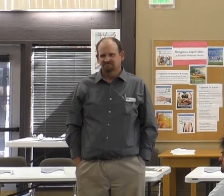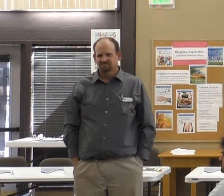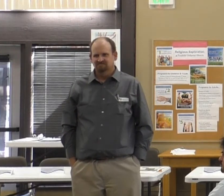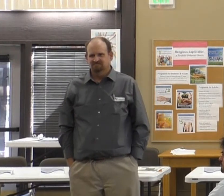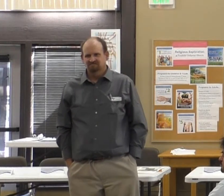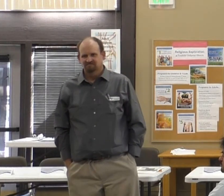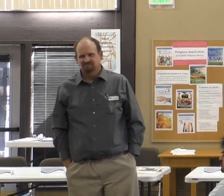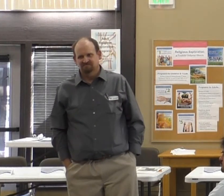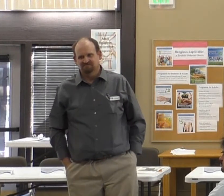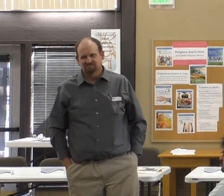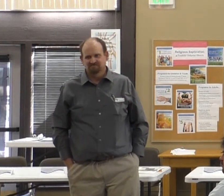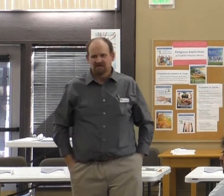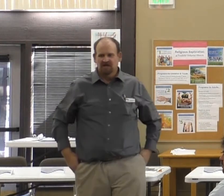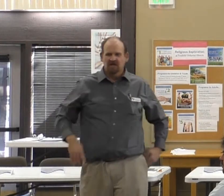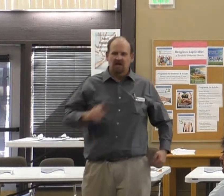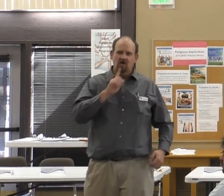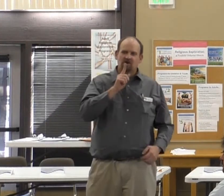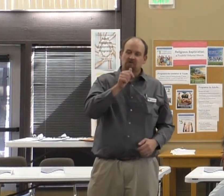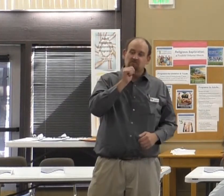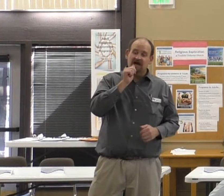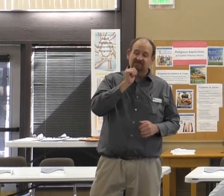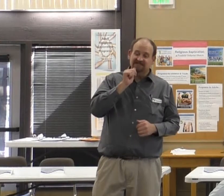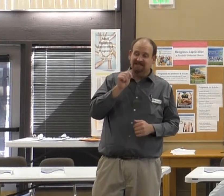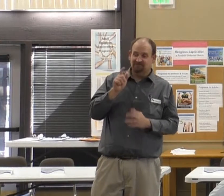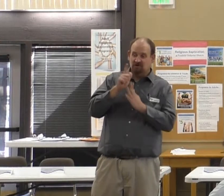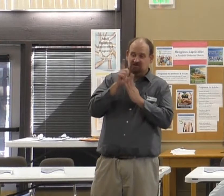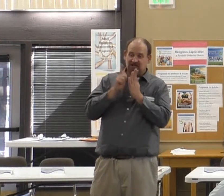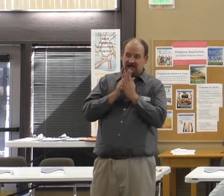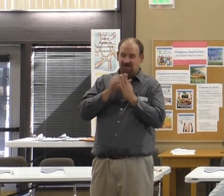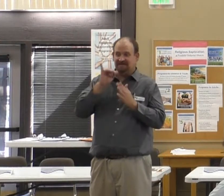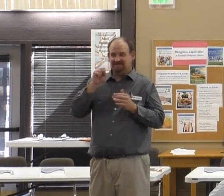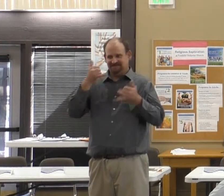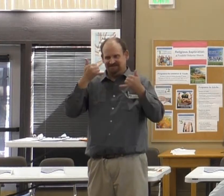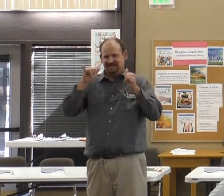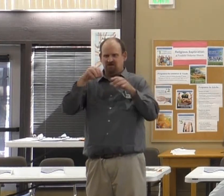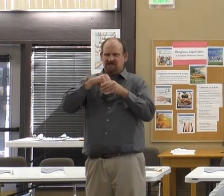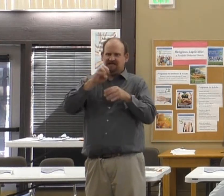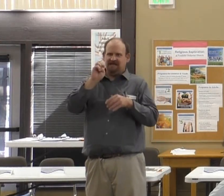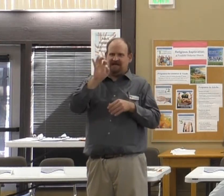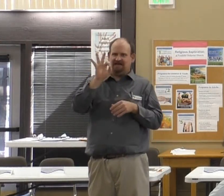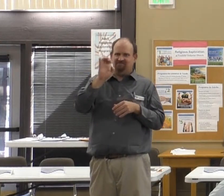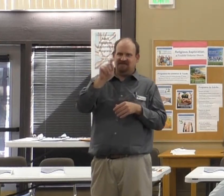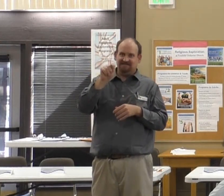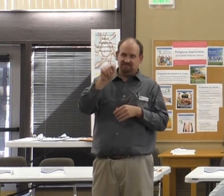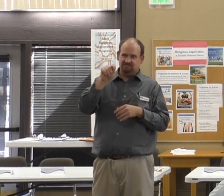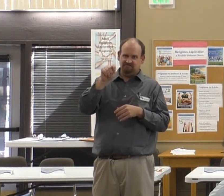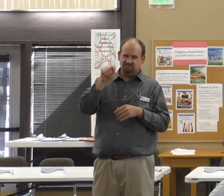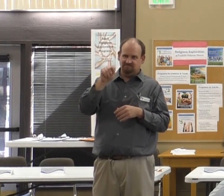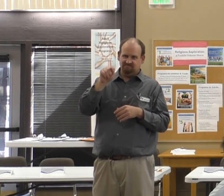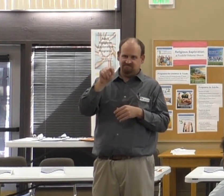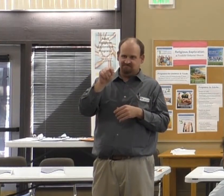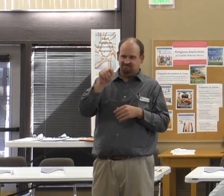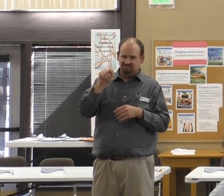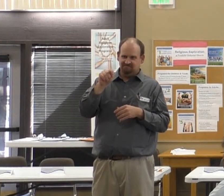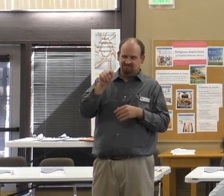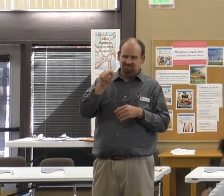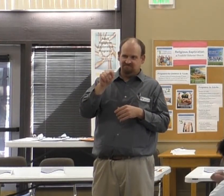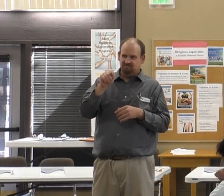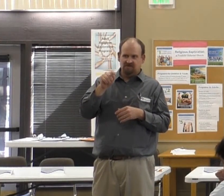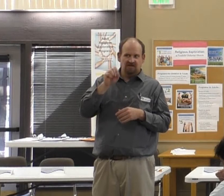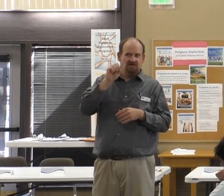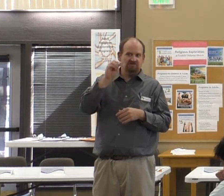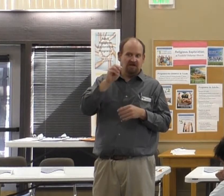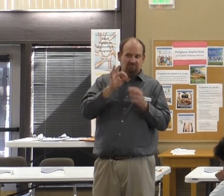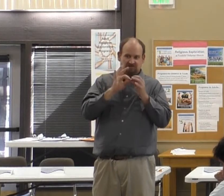Like privacy of the law is still in